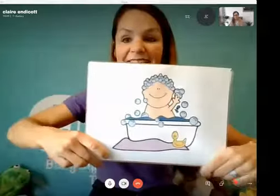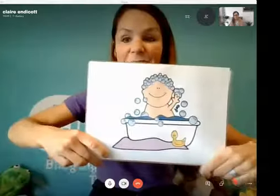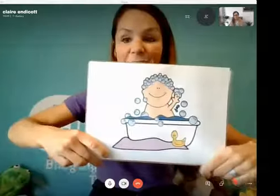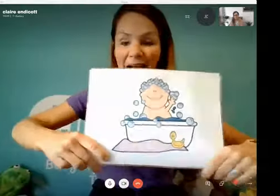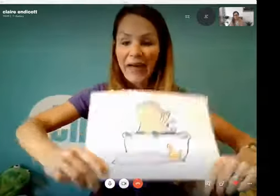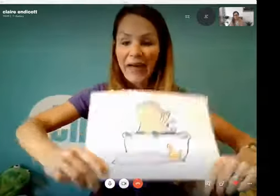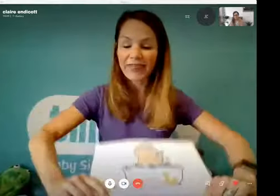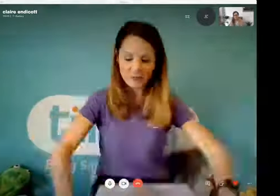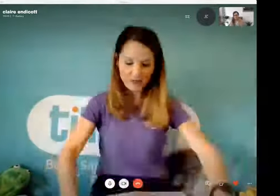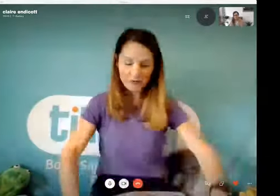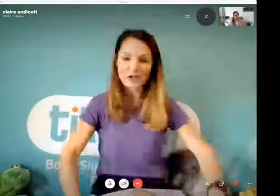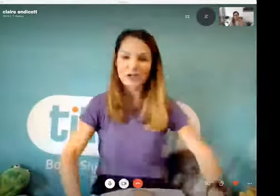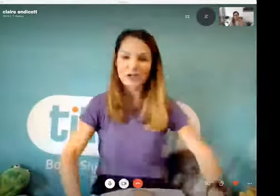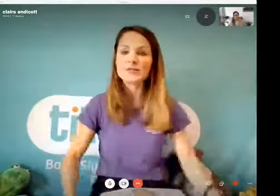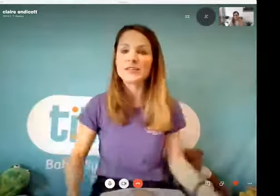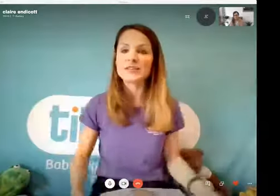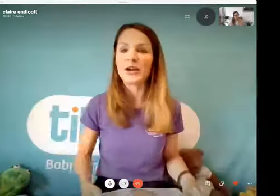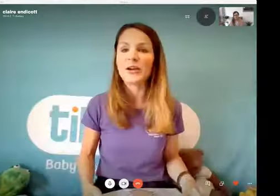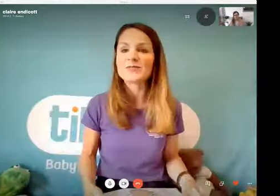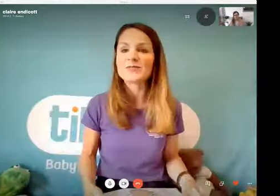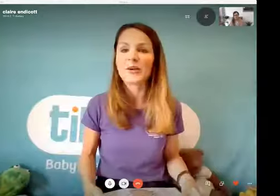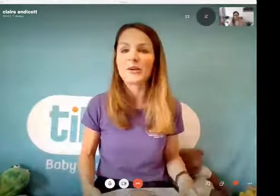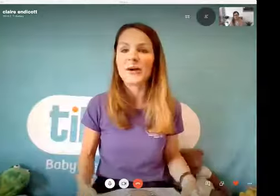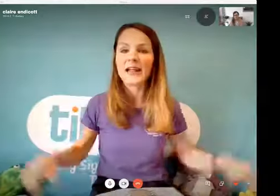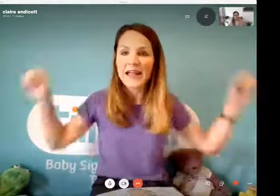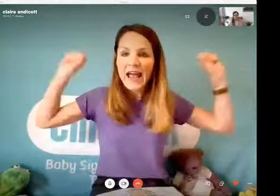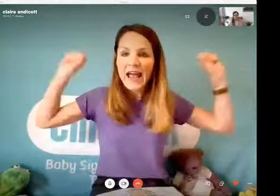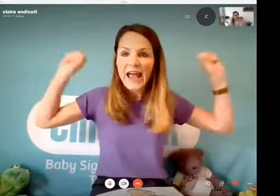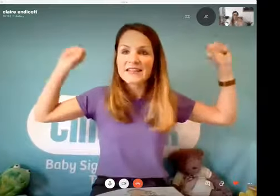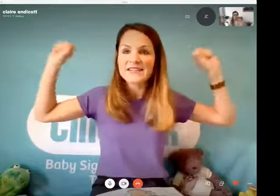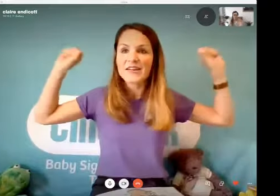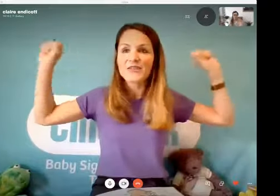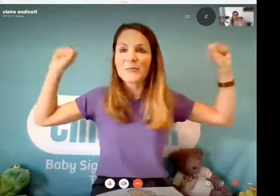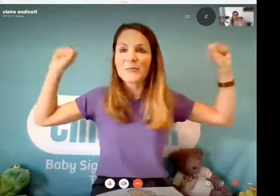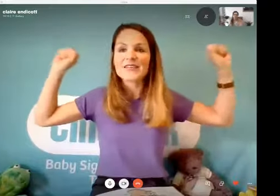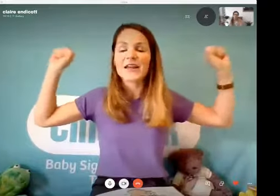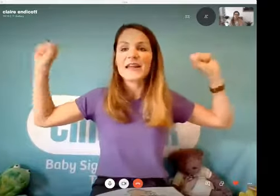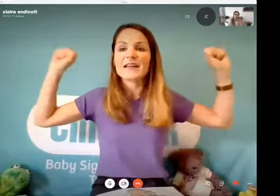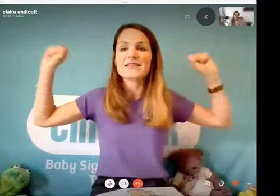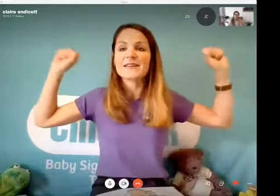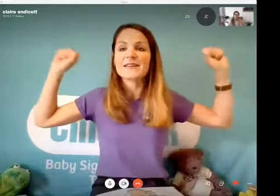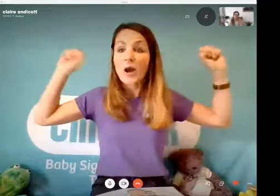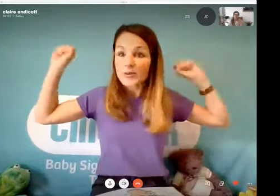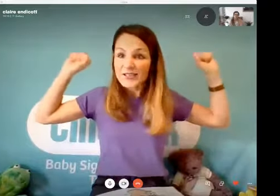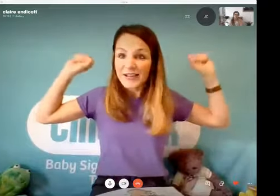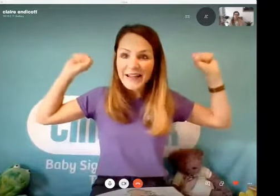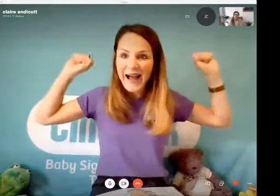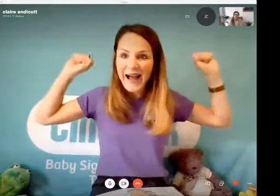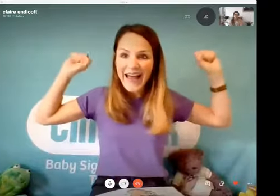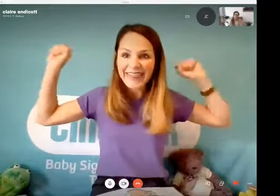bath. So I thought you could use this one at home straight away. And the sign for bath is like this. Would you like a bath?